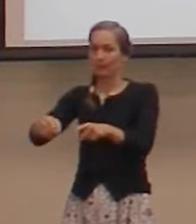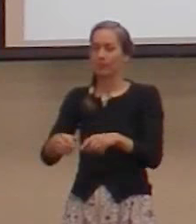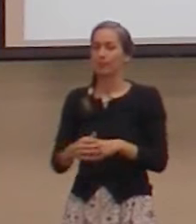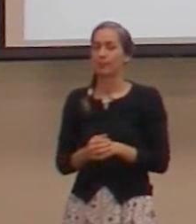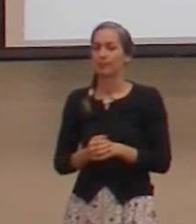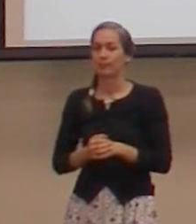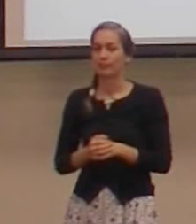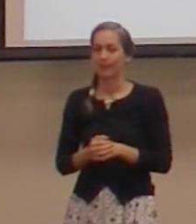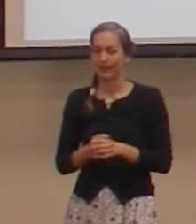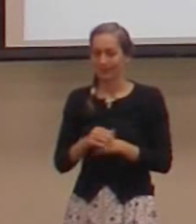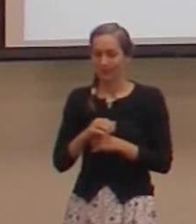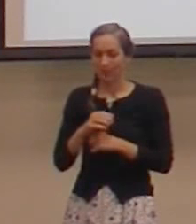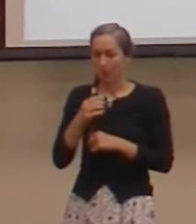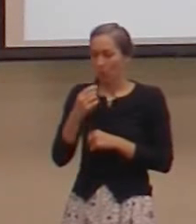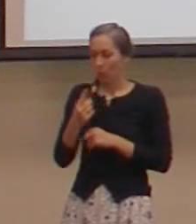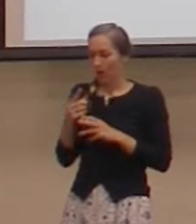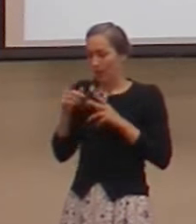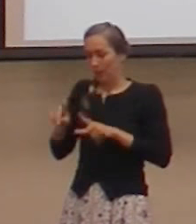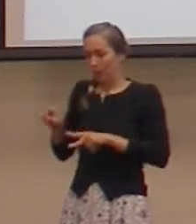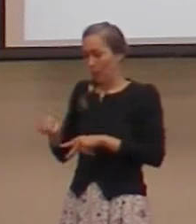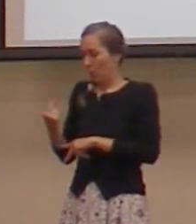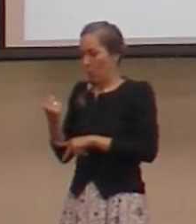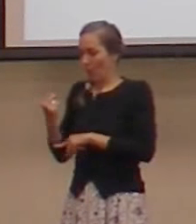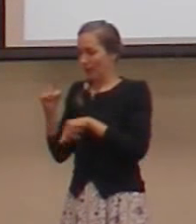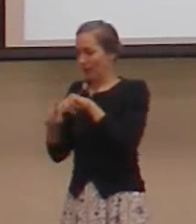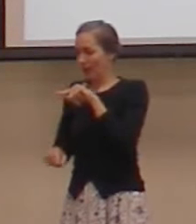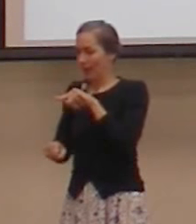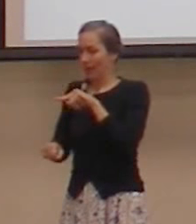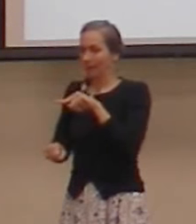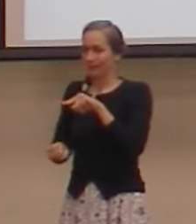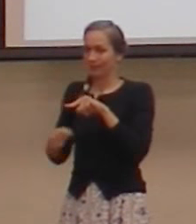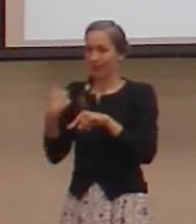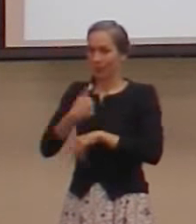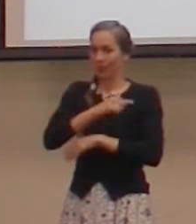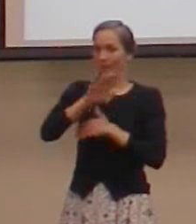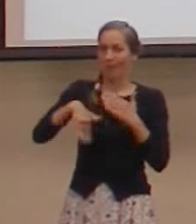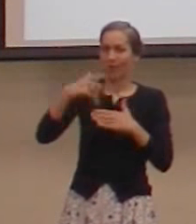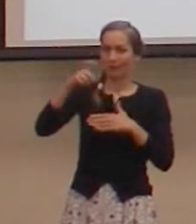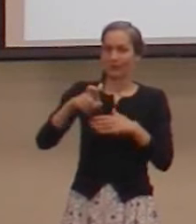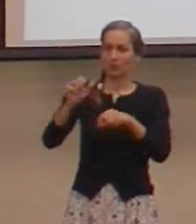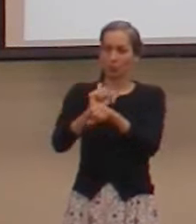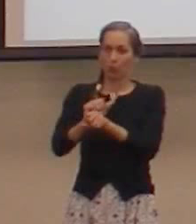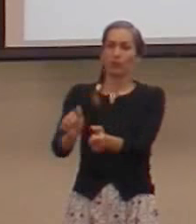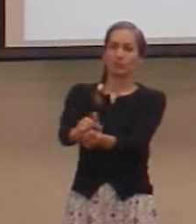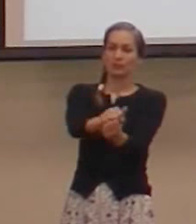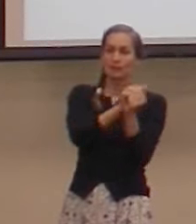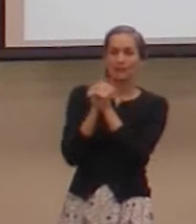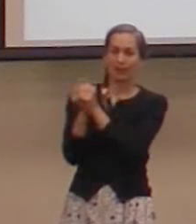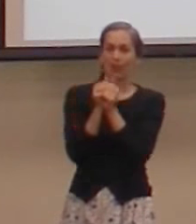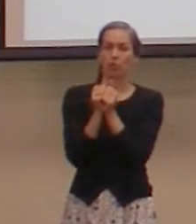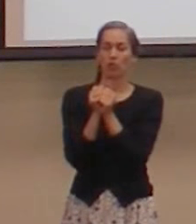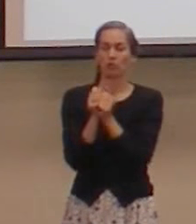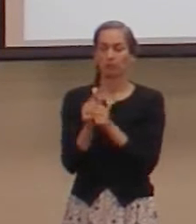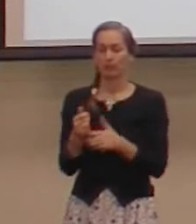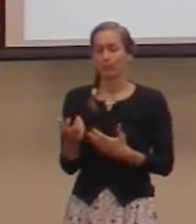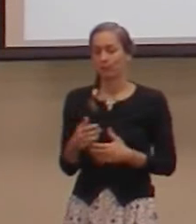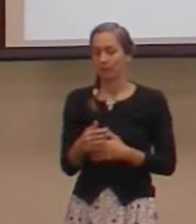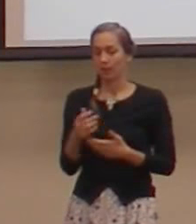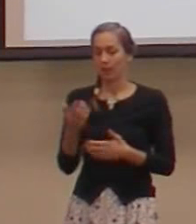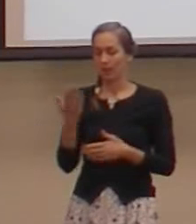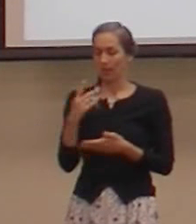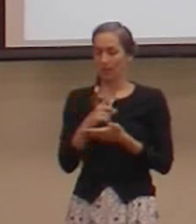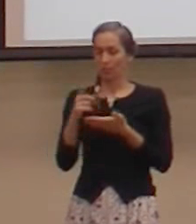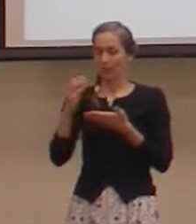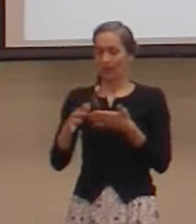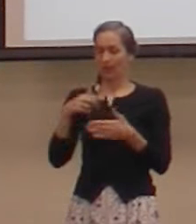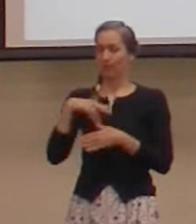all of us working together to see that happen. As I was speaking in Bakersfield over this